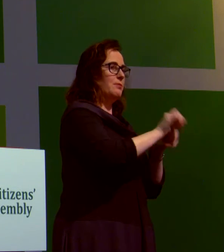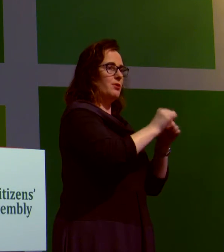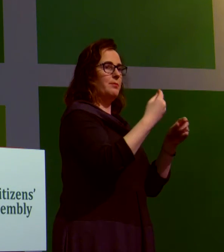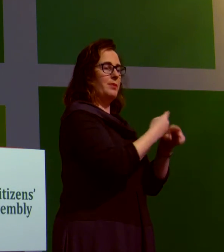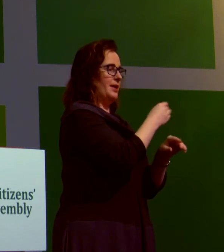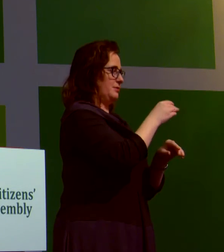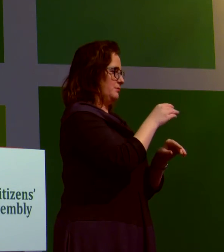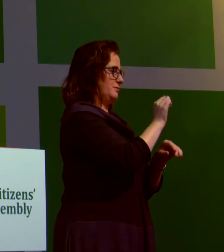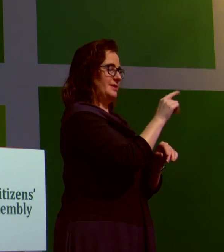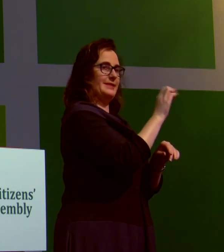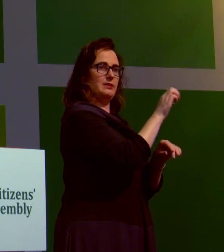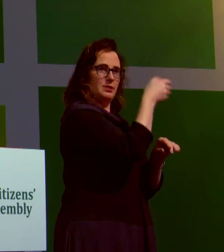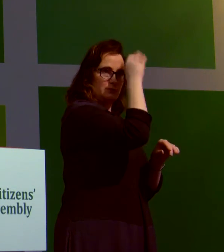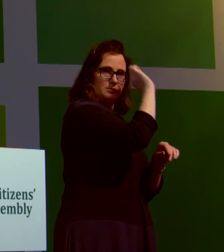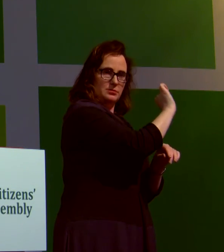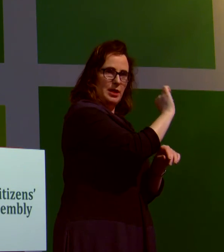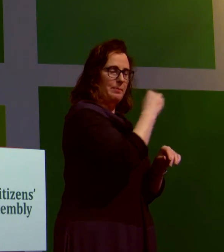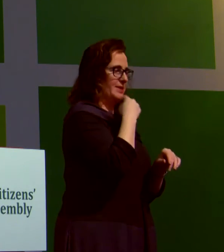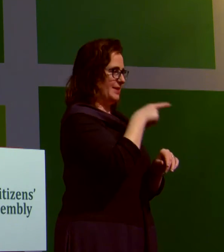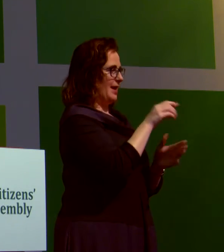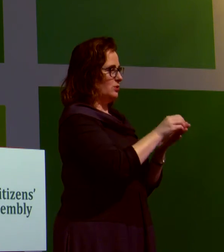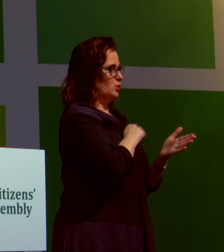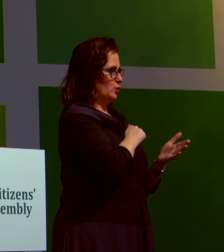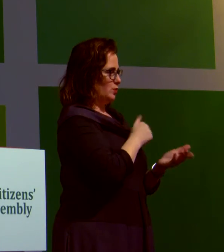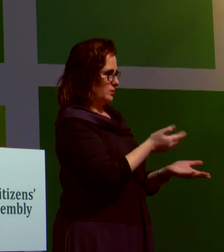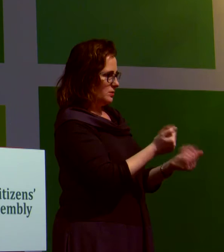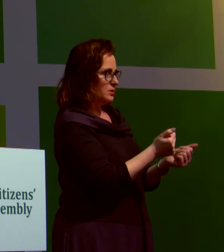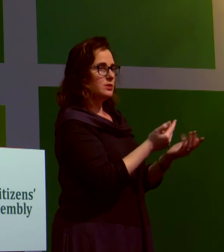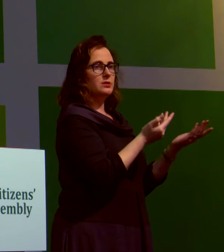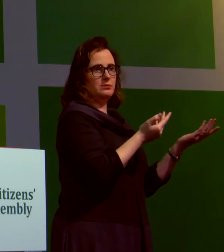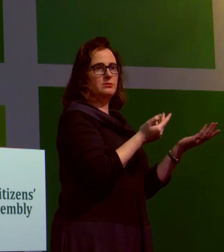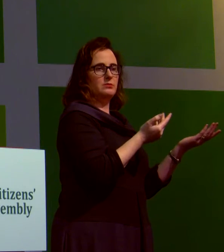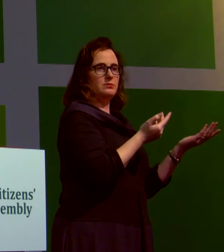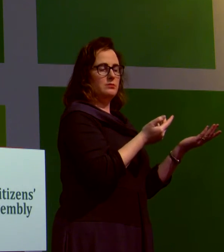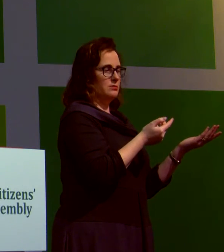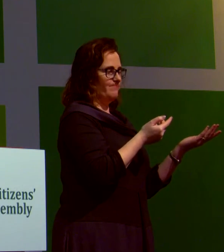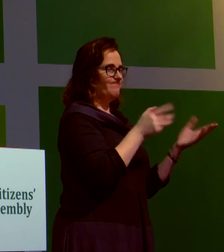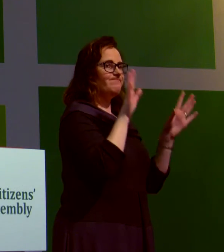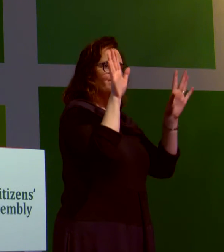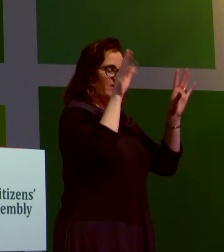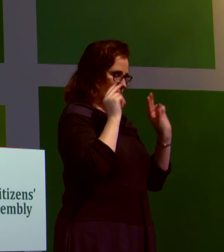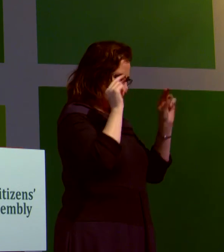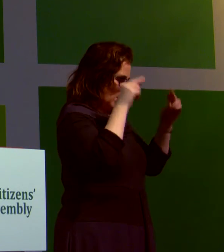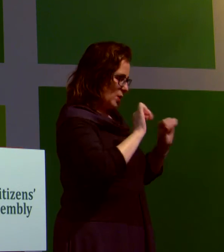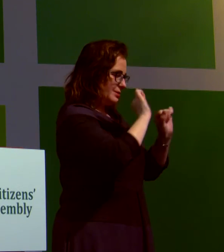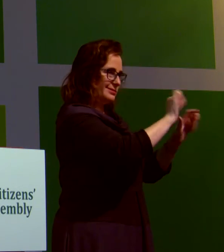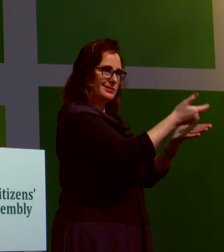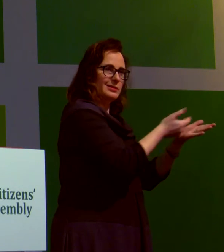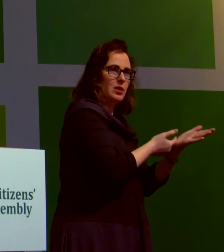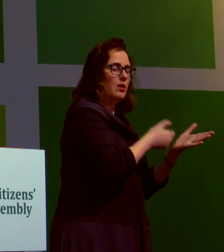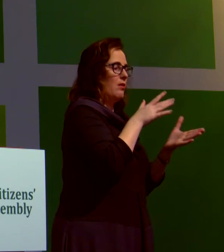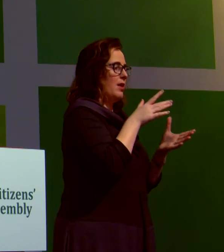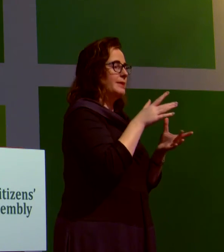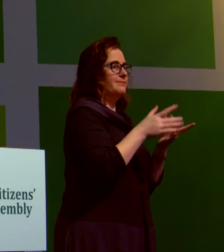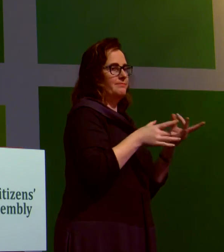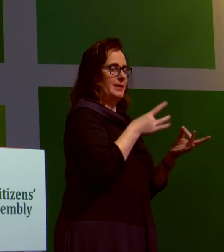in that case, they required the state to act and to, look at their legislation and, to make a move, and which